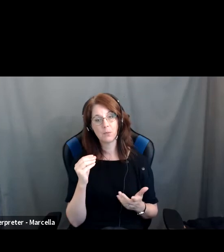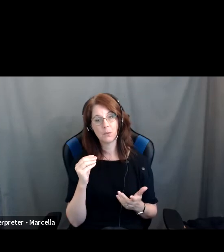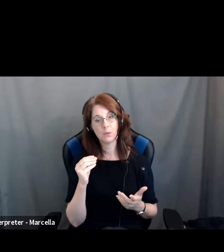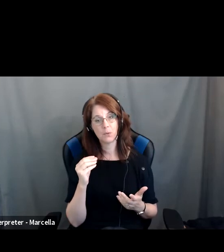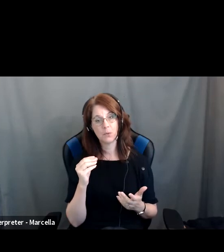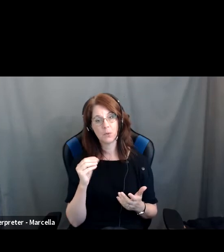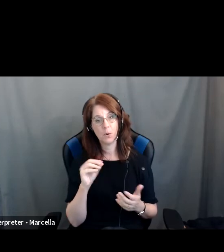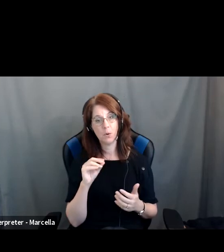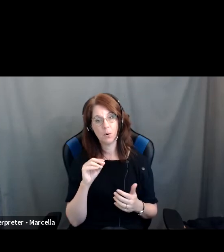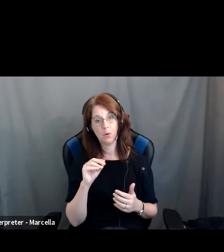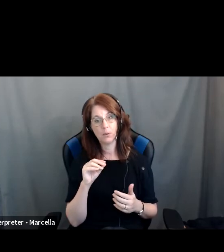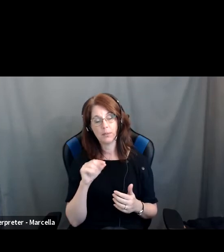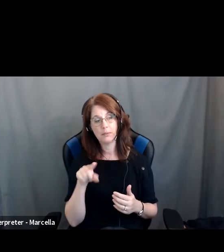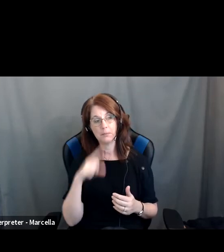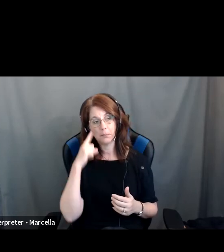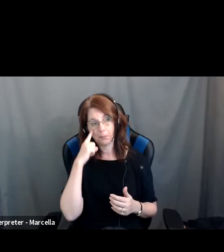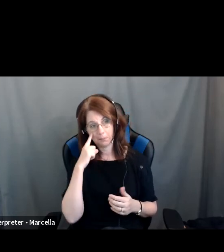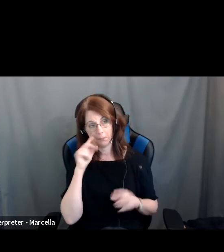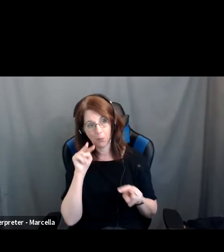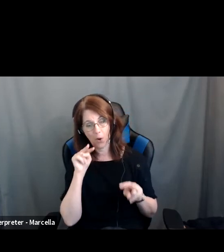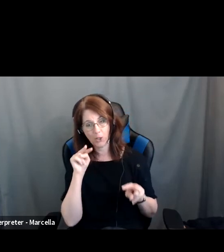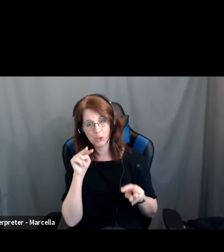be looking for